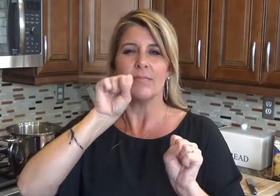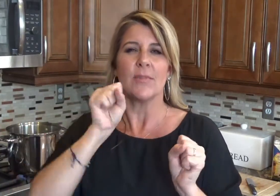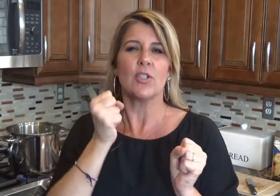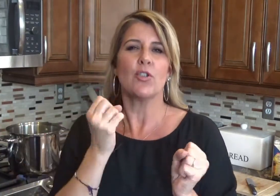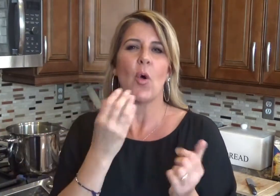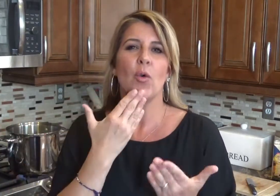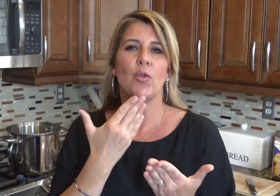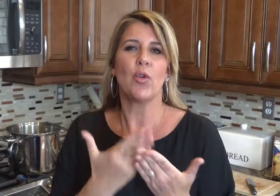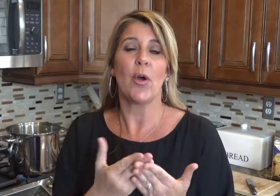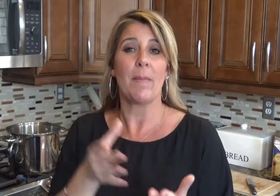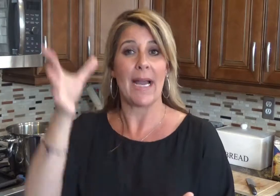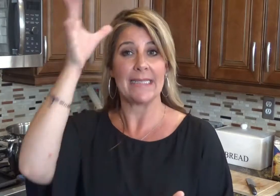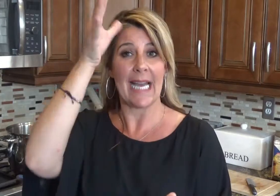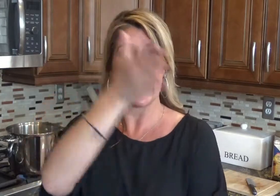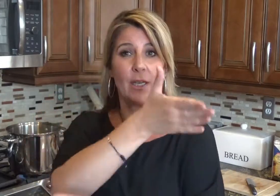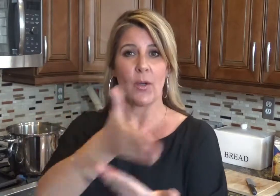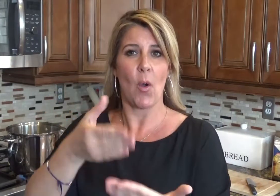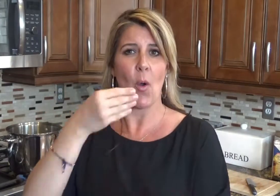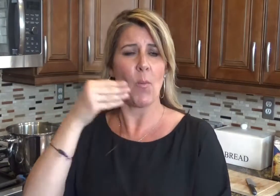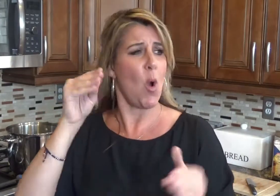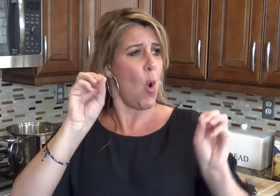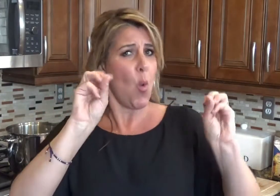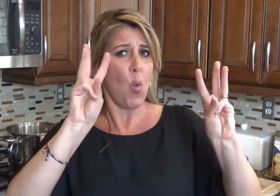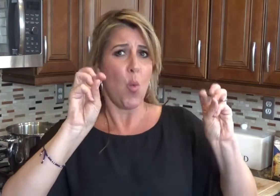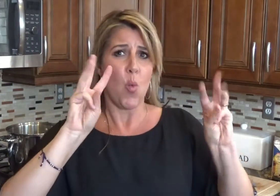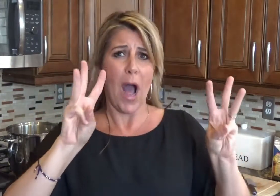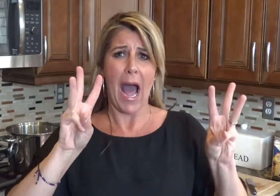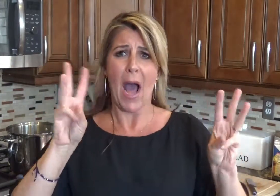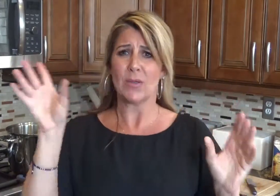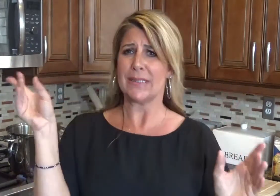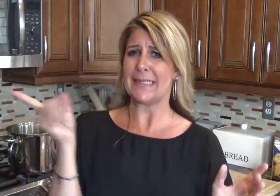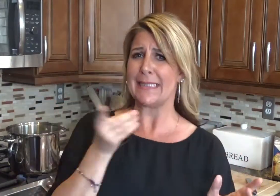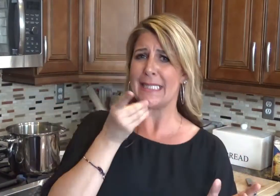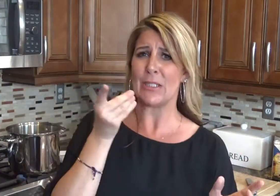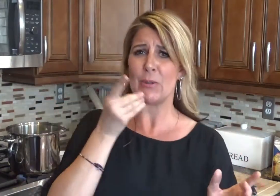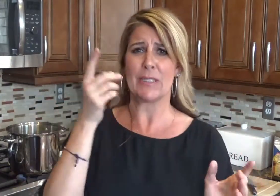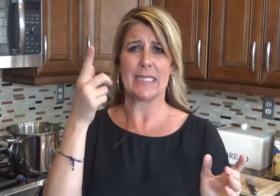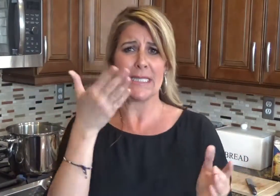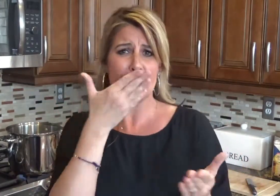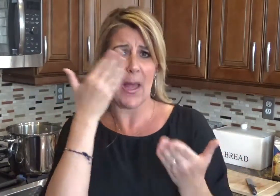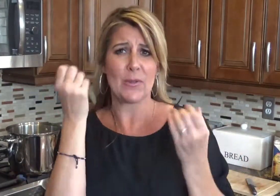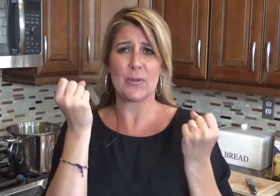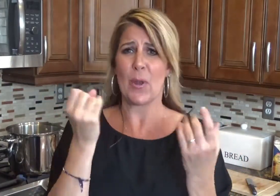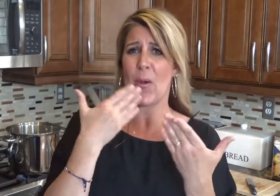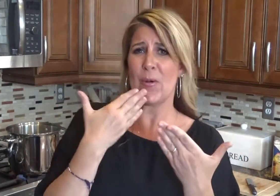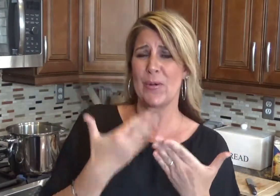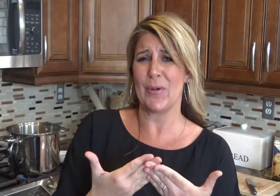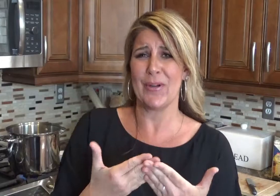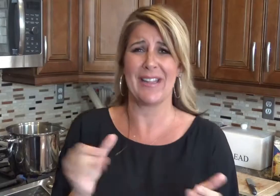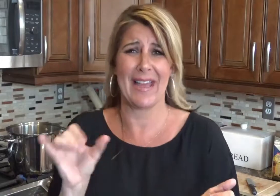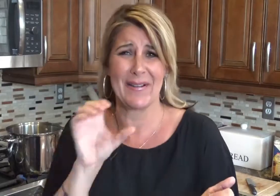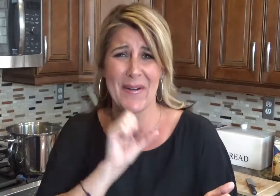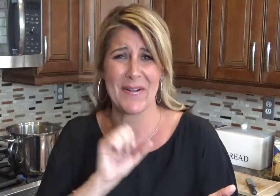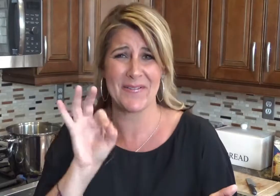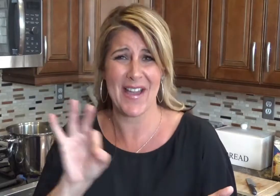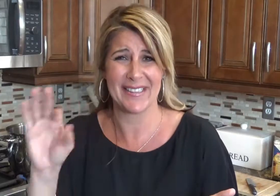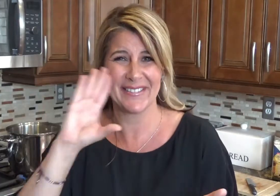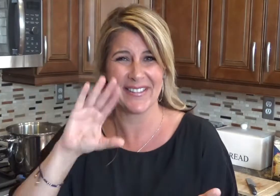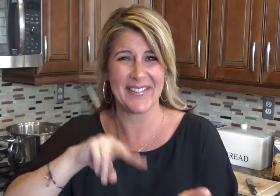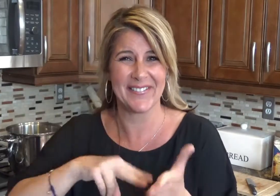them. And it smelled so good. My dad get home from work and say, oh, wow, dinner smells so great. Oh my